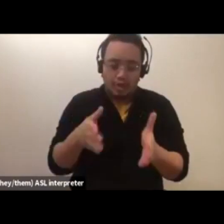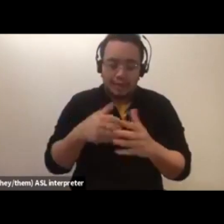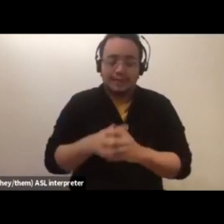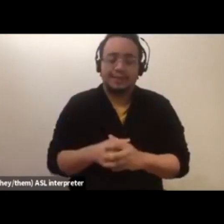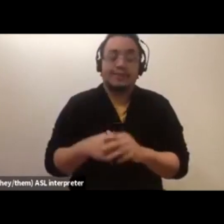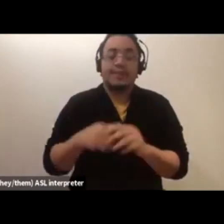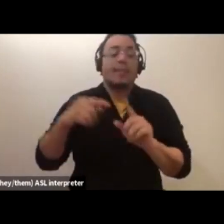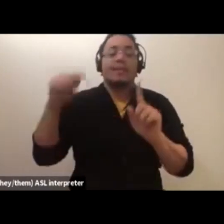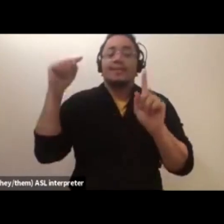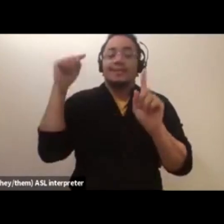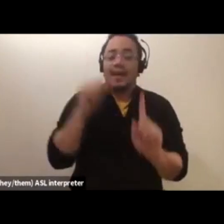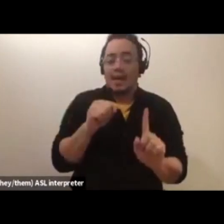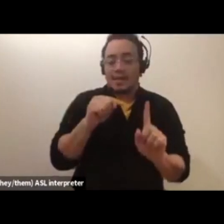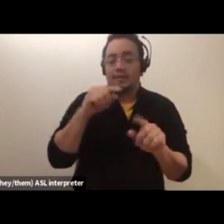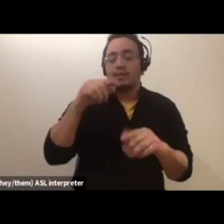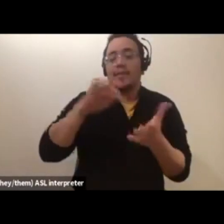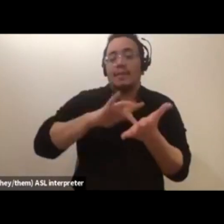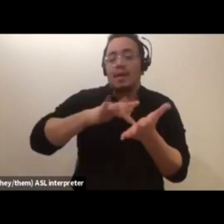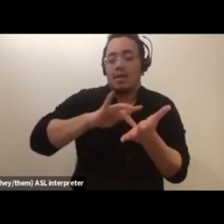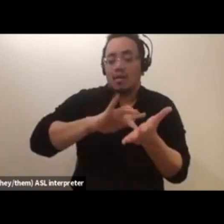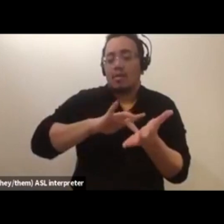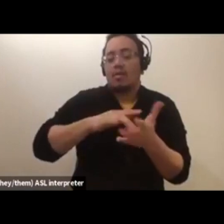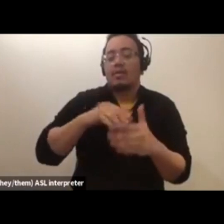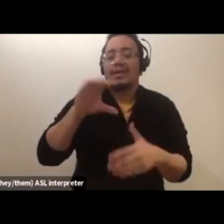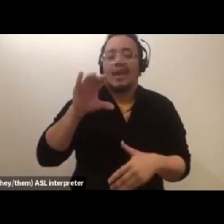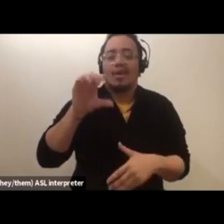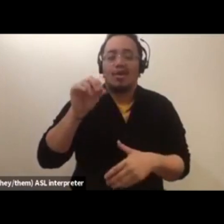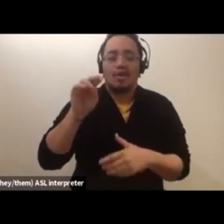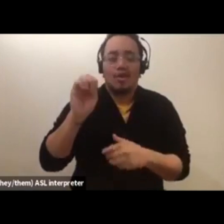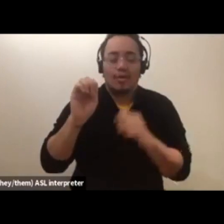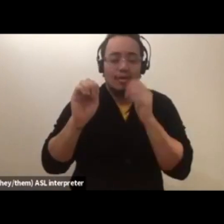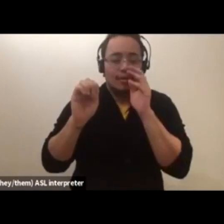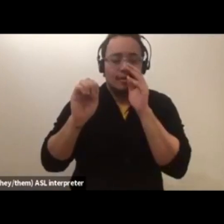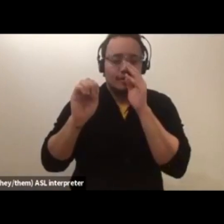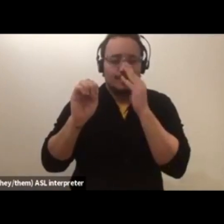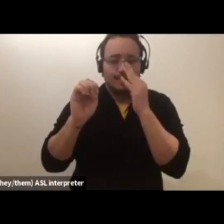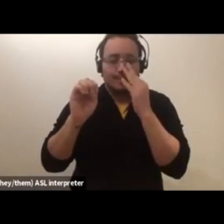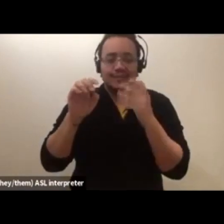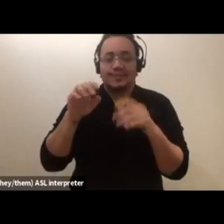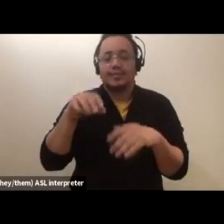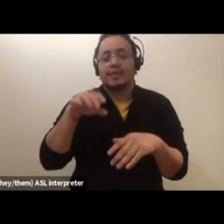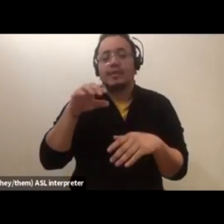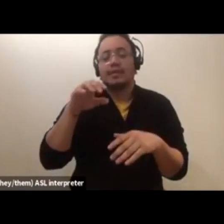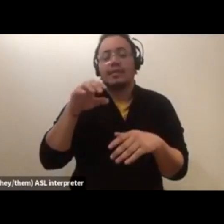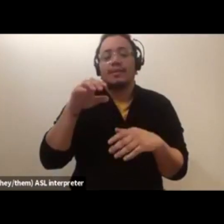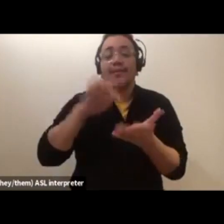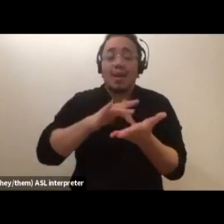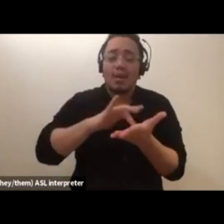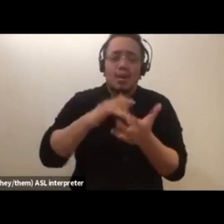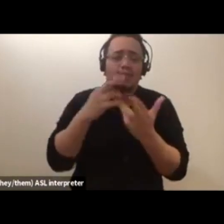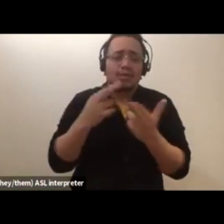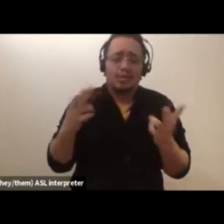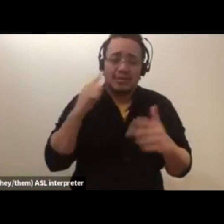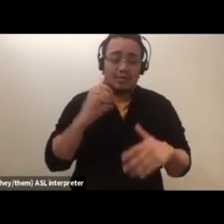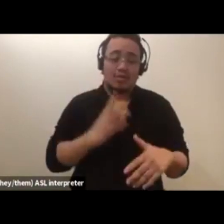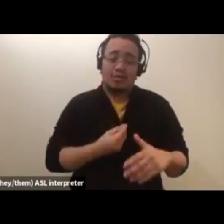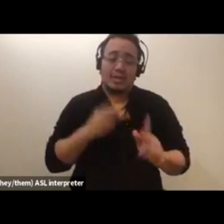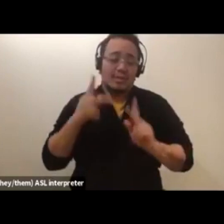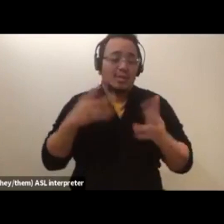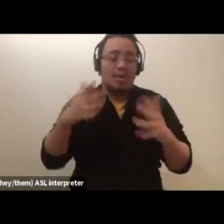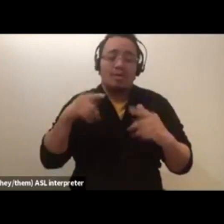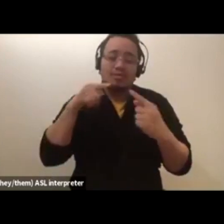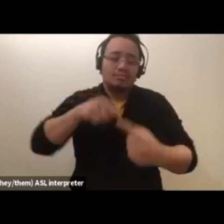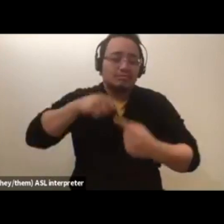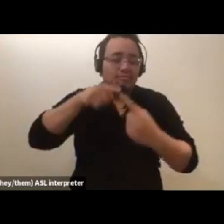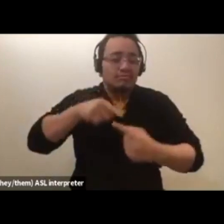was already hard enough to, you know, get these resources, these medical resources within the community, especially within